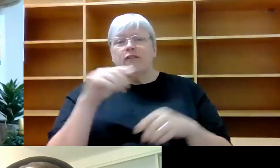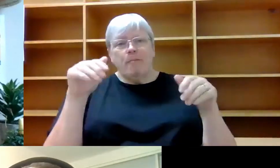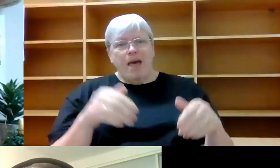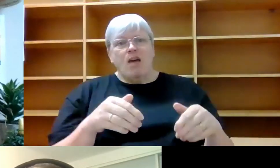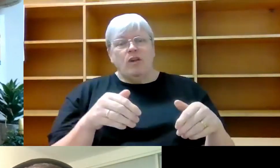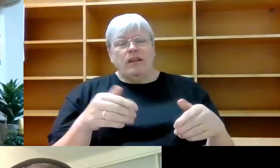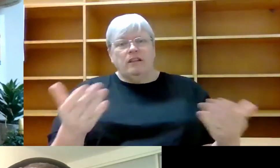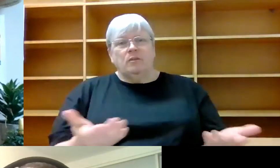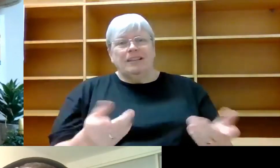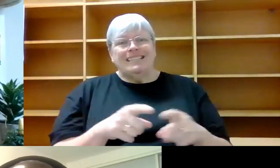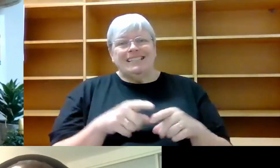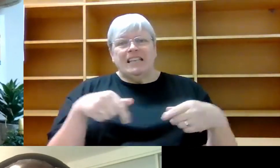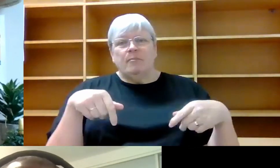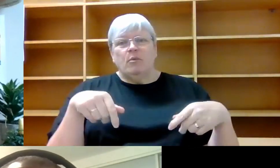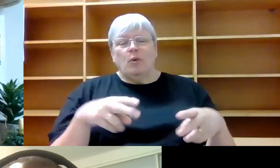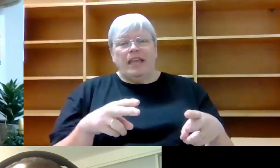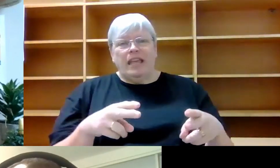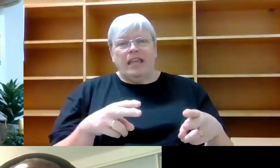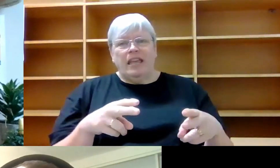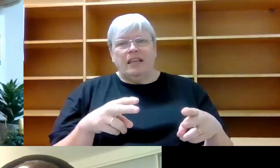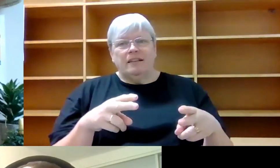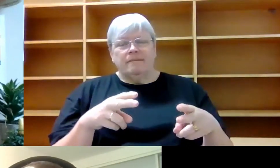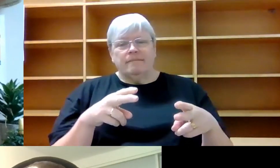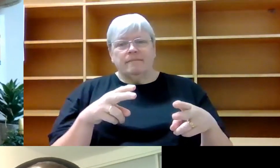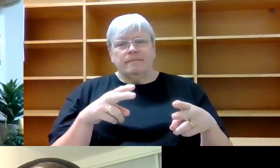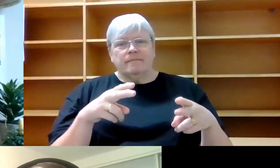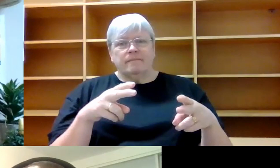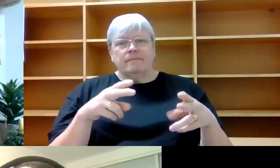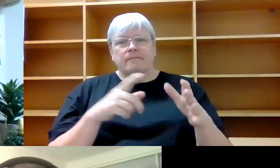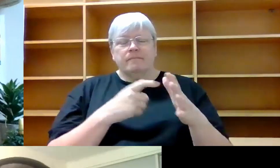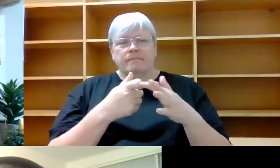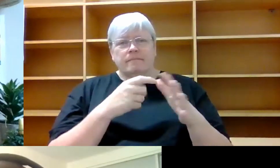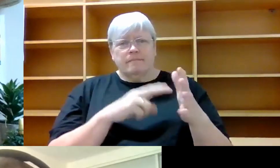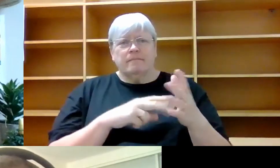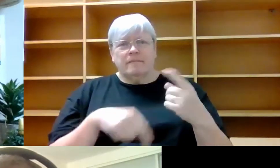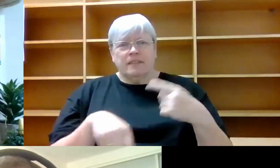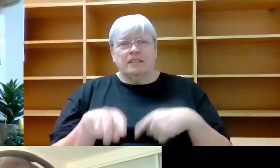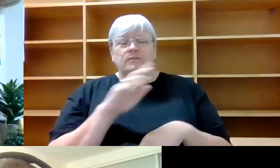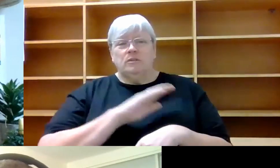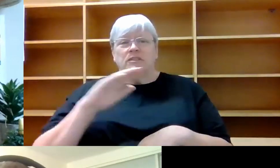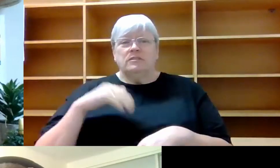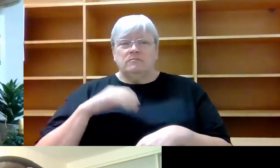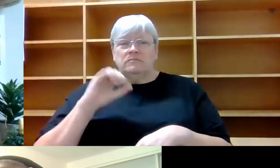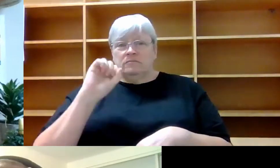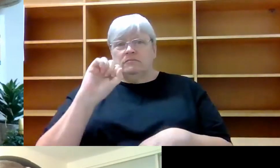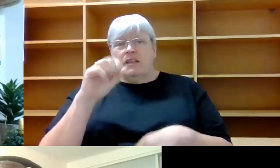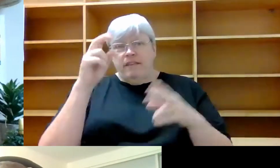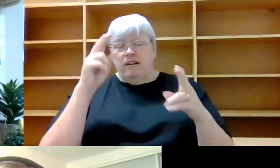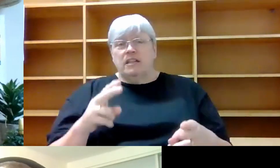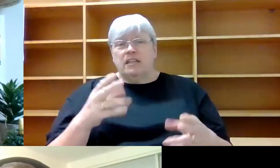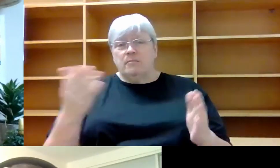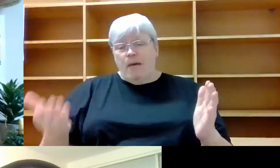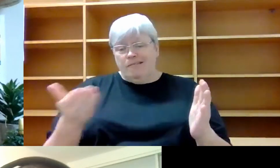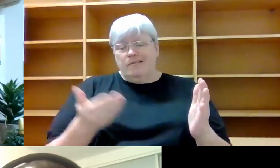as Akan buried their dead, the Akan Warriors buried their dead. That was kind of passed down through the generations,